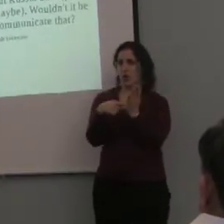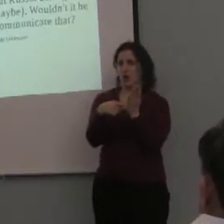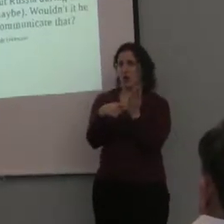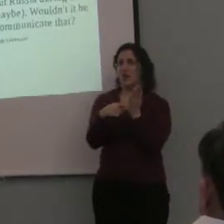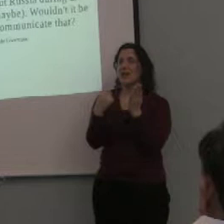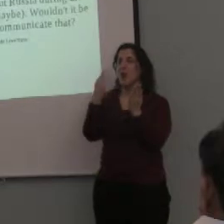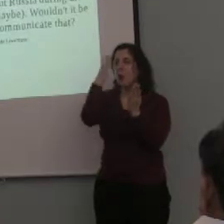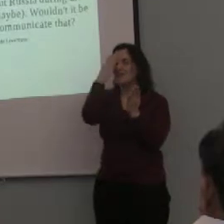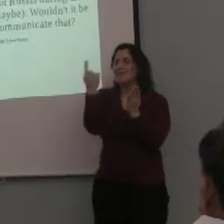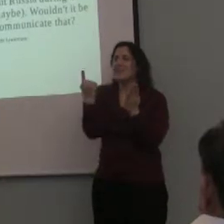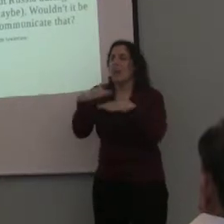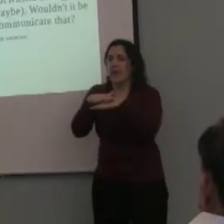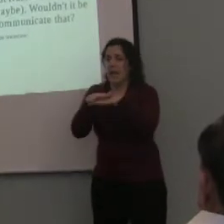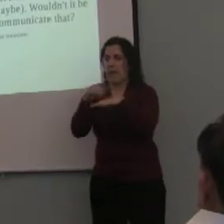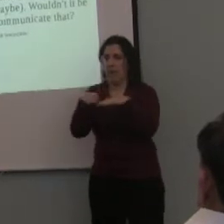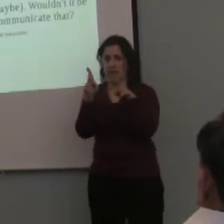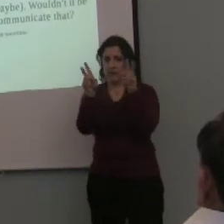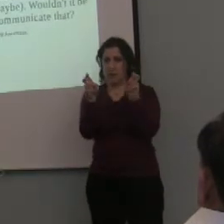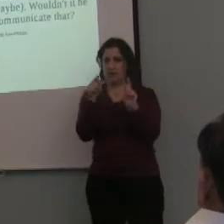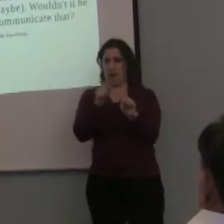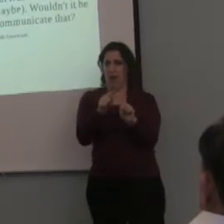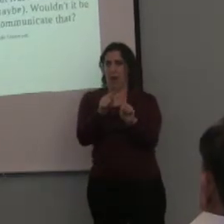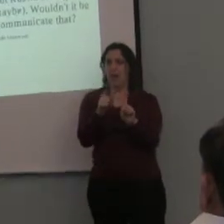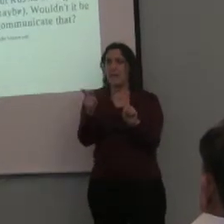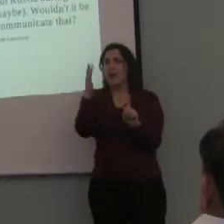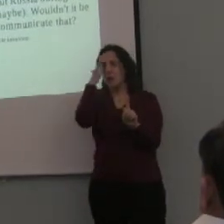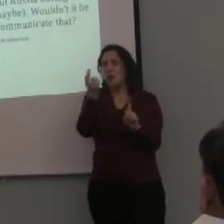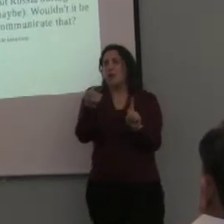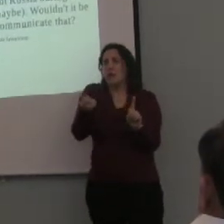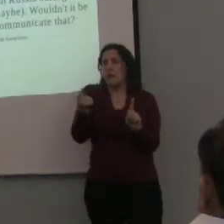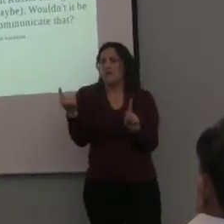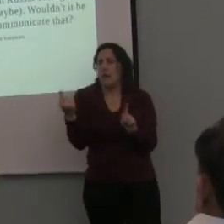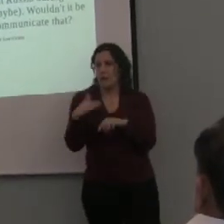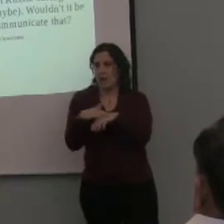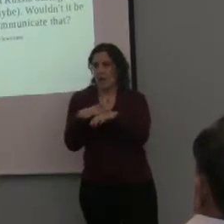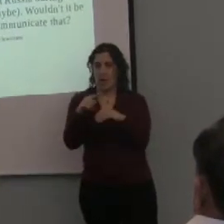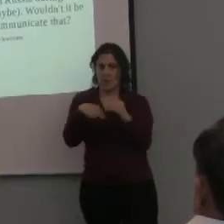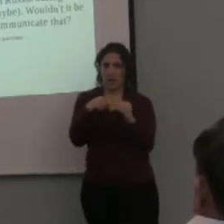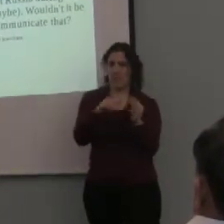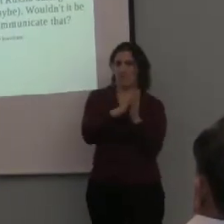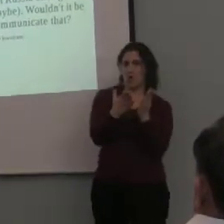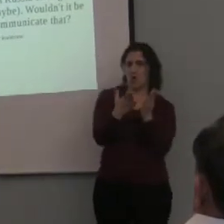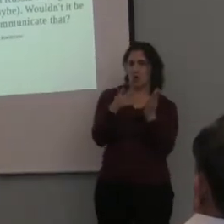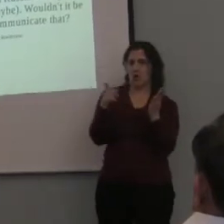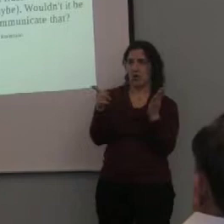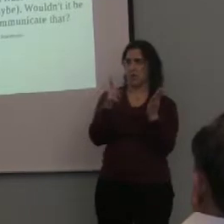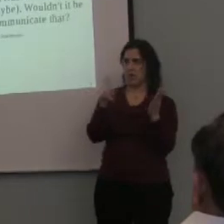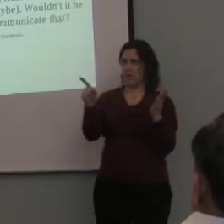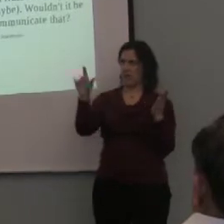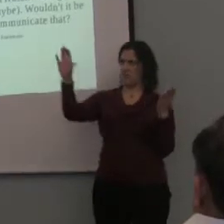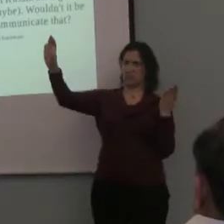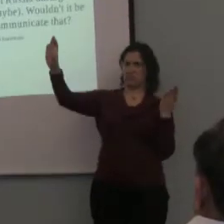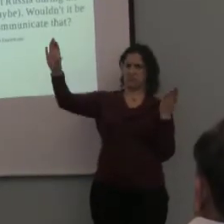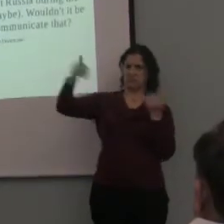the subject, that person knew something, at least, and they didn't tell